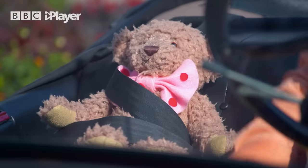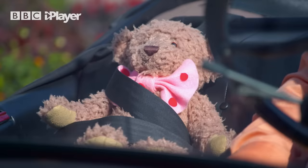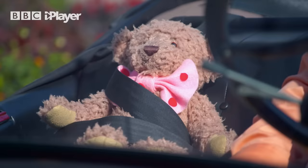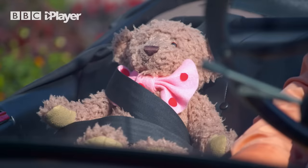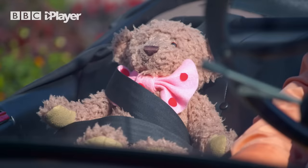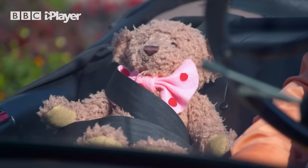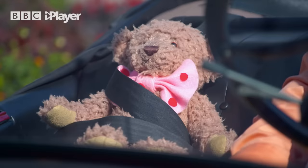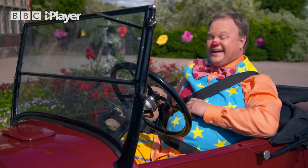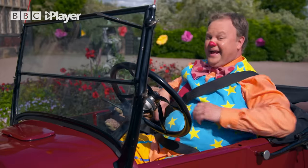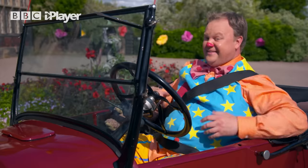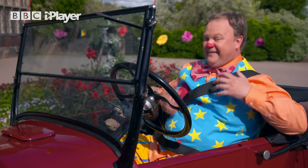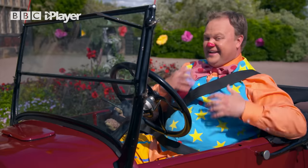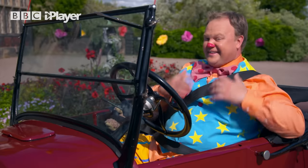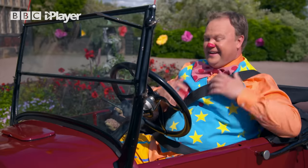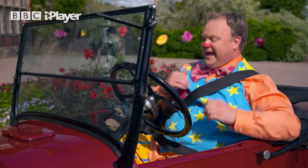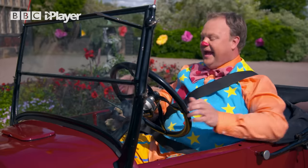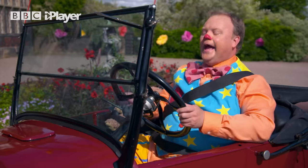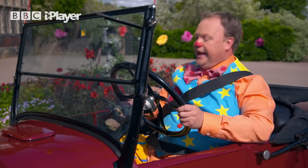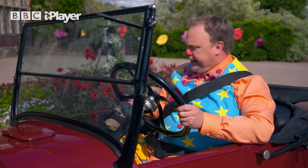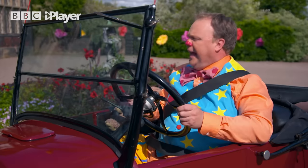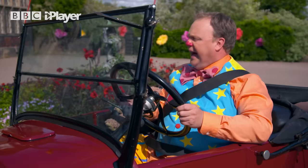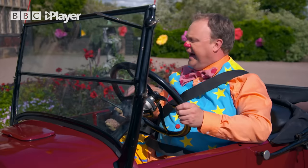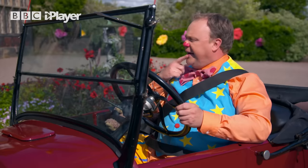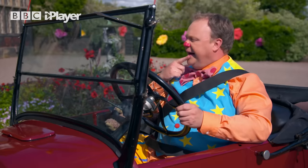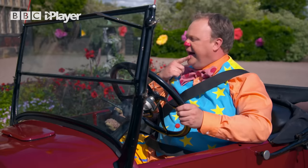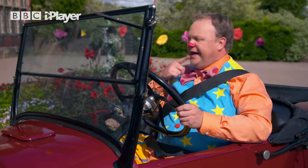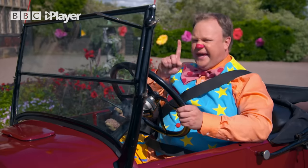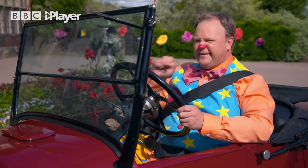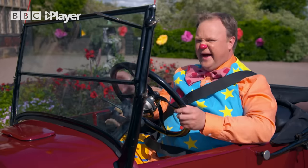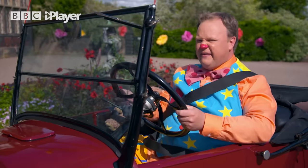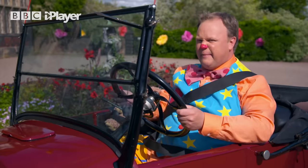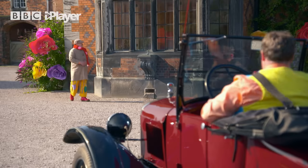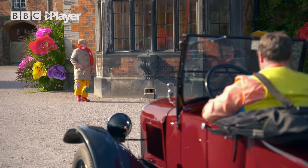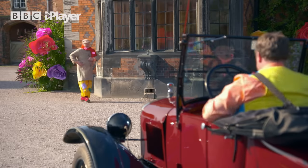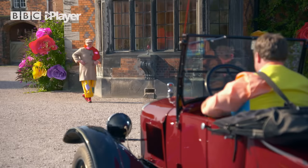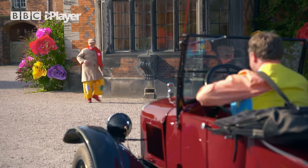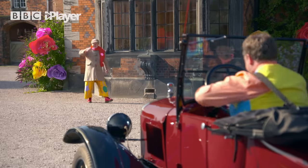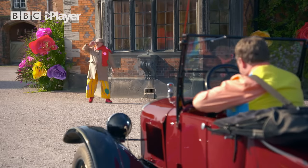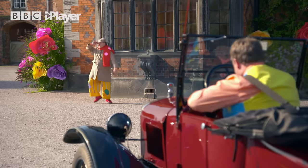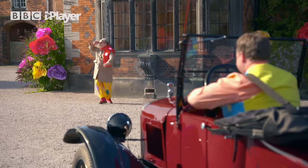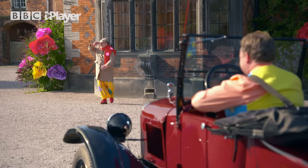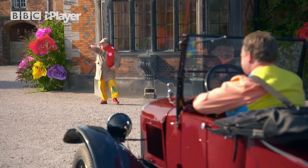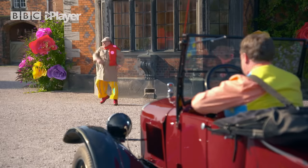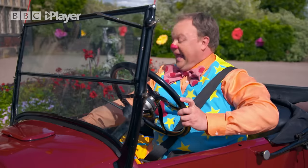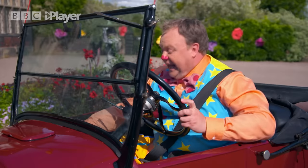Oh, Tumble Ted, so exciting. Now, yes, I remember. This should do it.